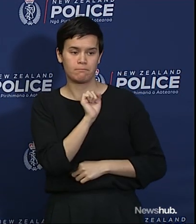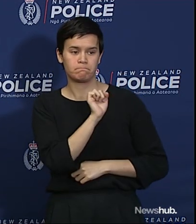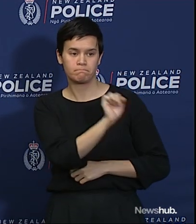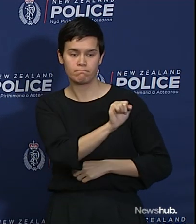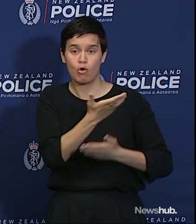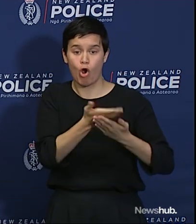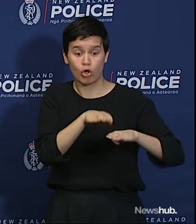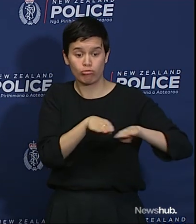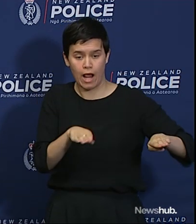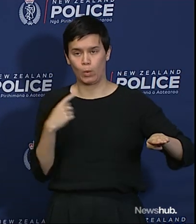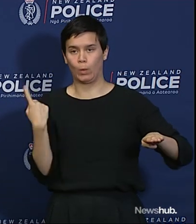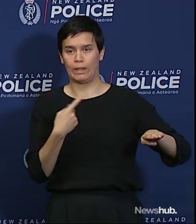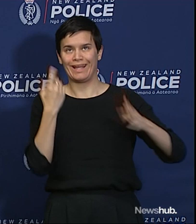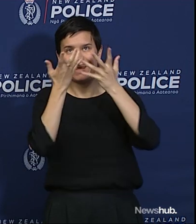health.